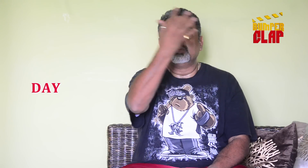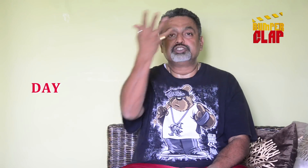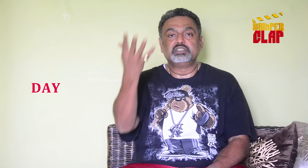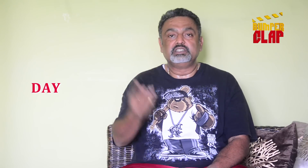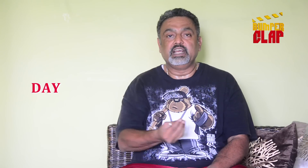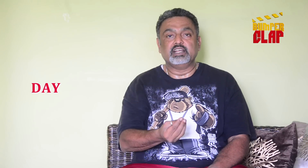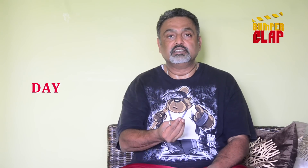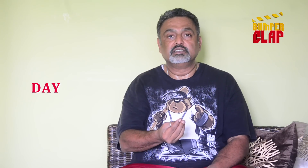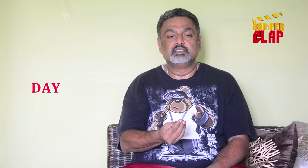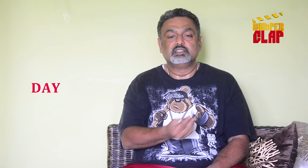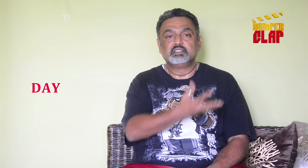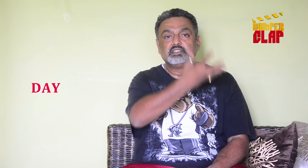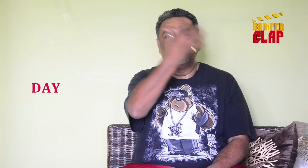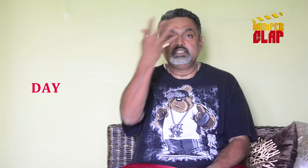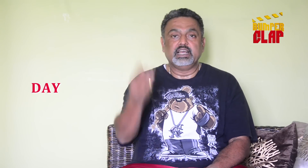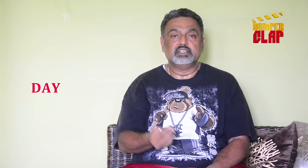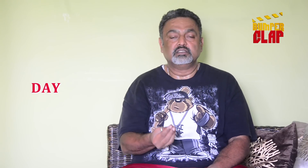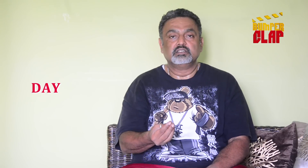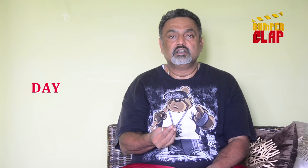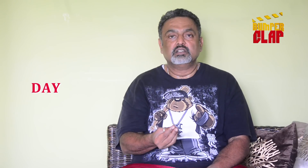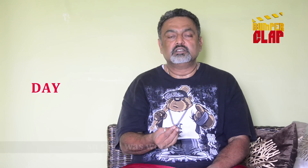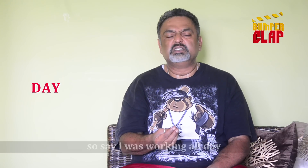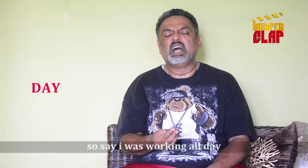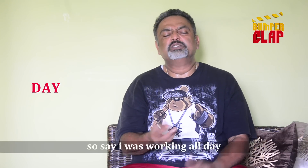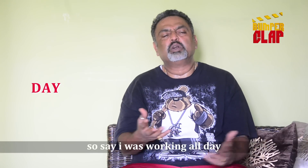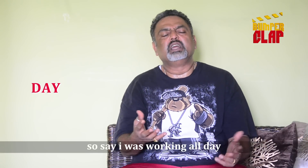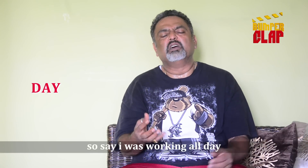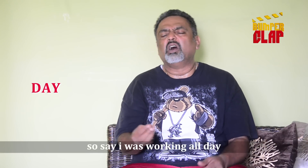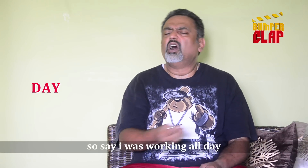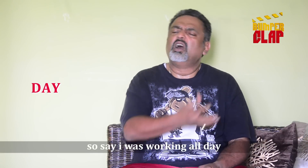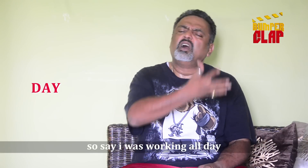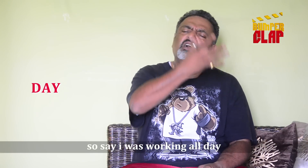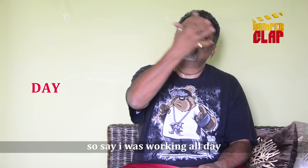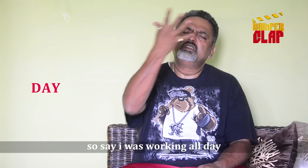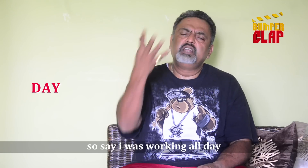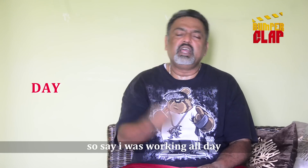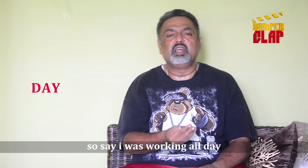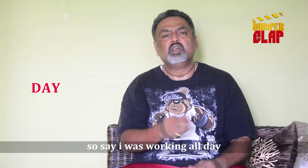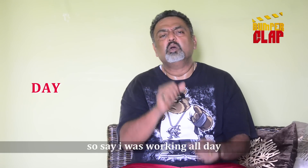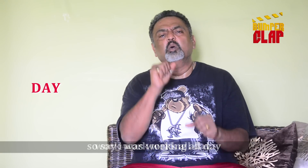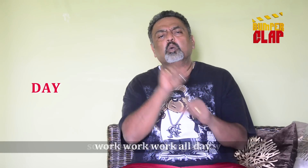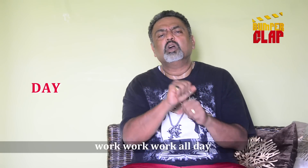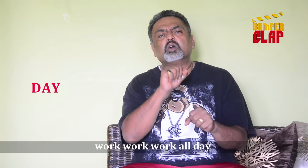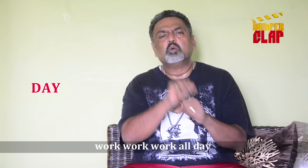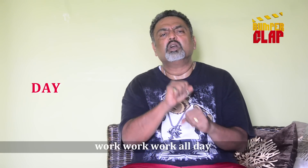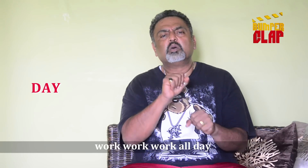motion day day day to say I was working all day work work